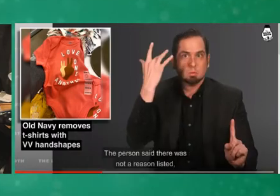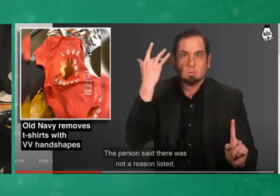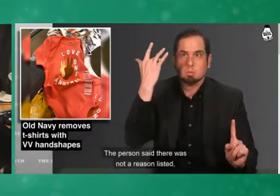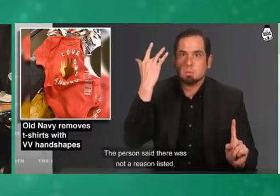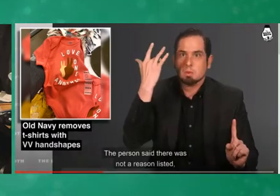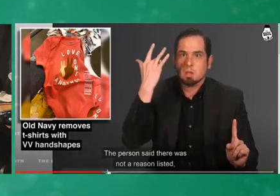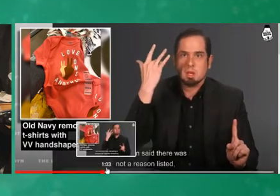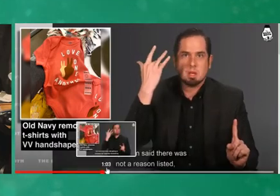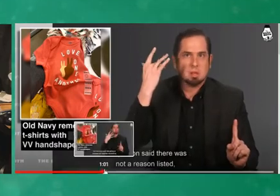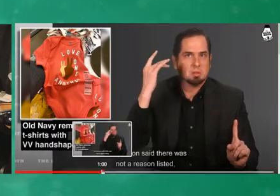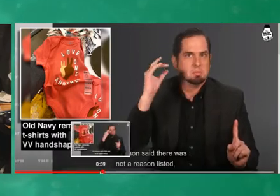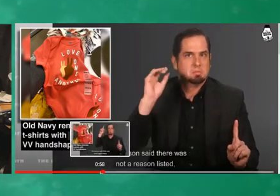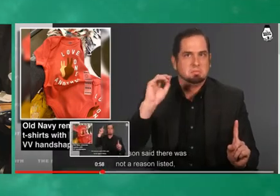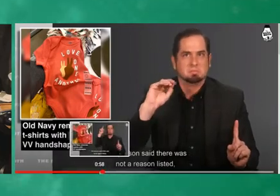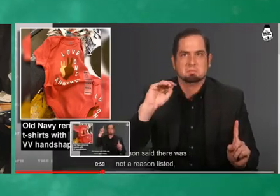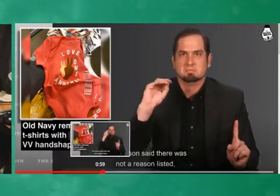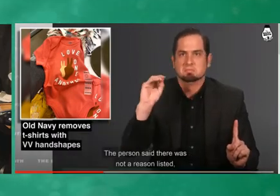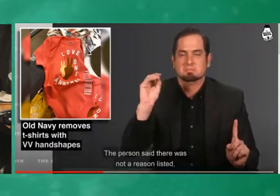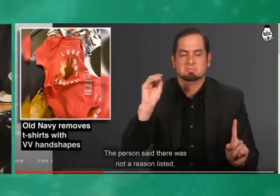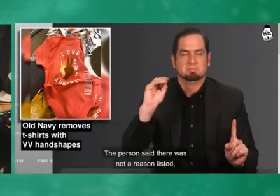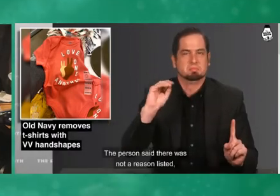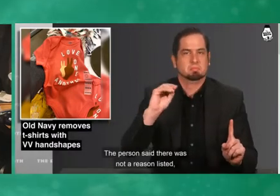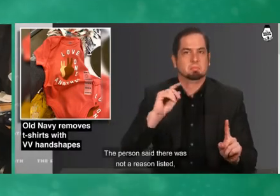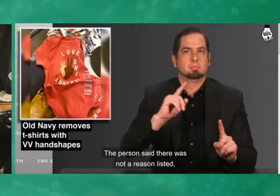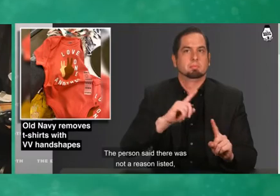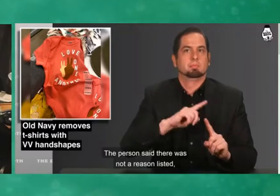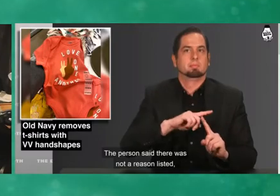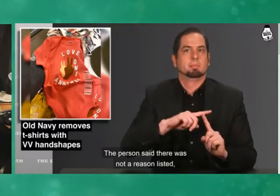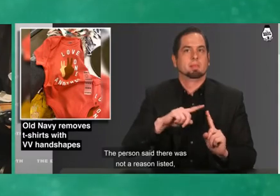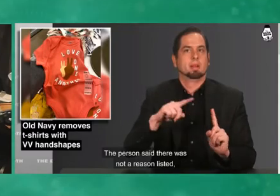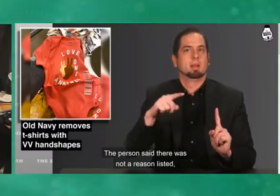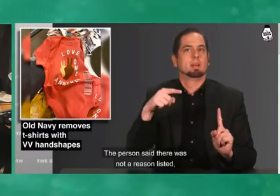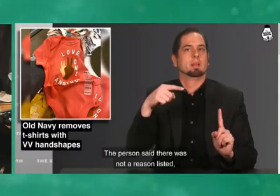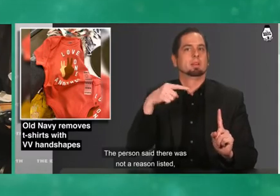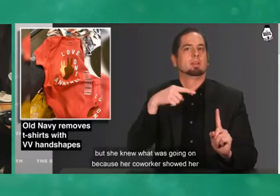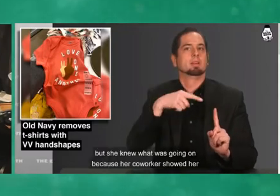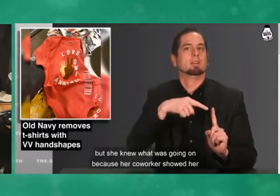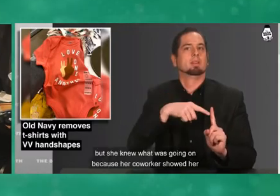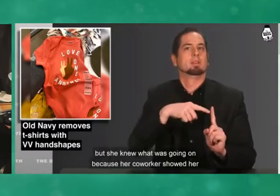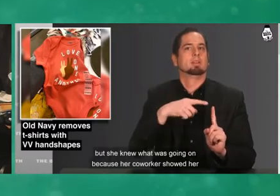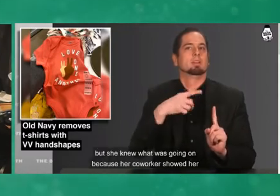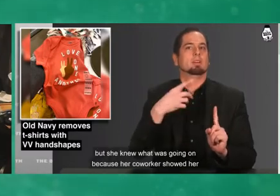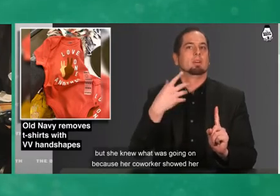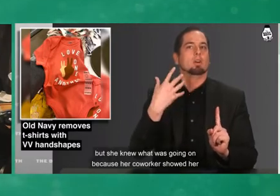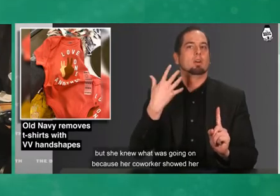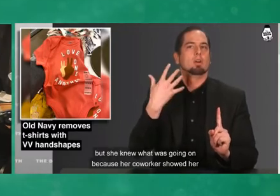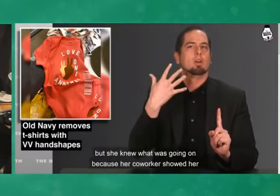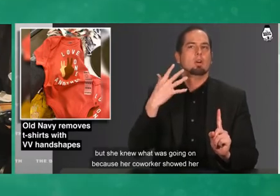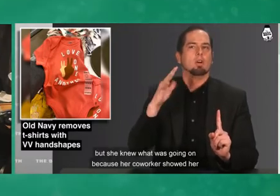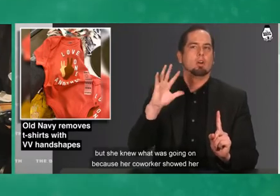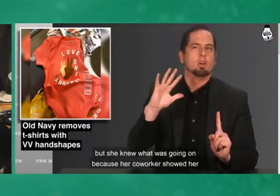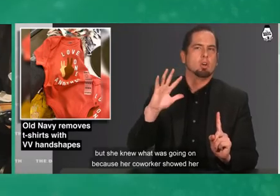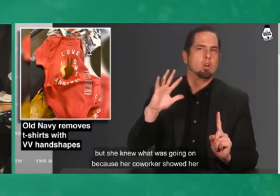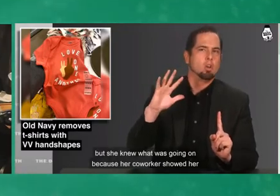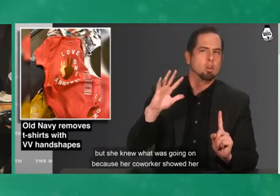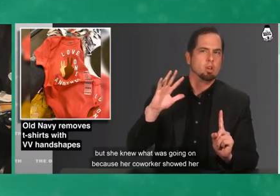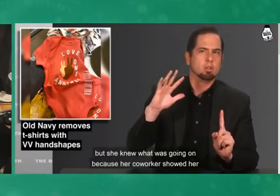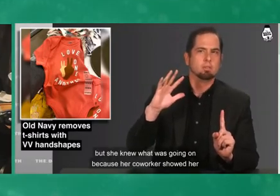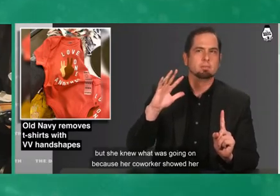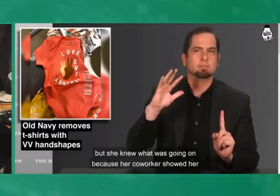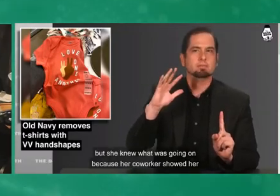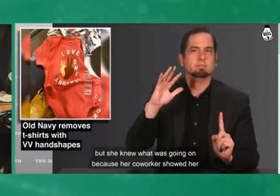Okay, so Old Navy didn't give that person a specific reason about what they were doing this pulling down. But this